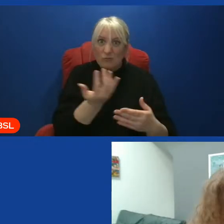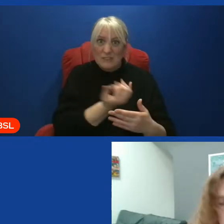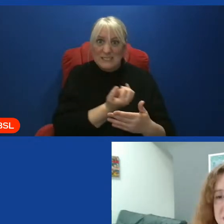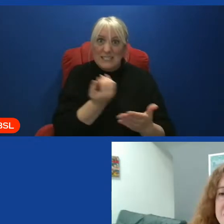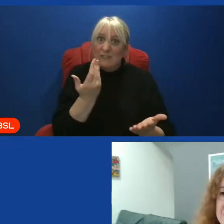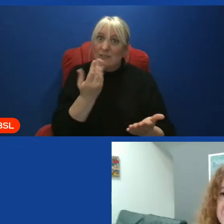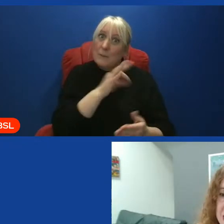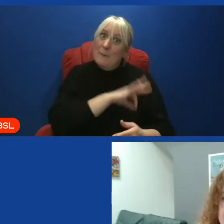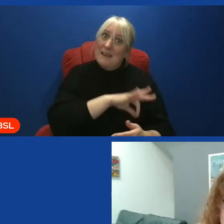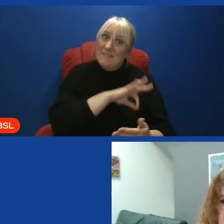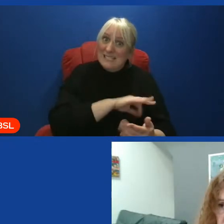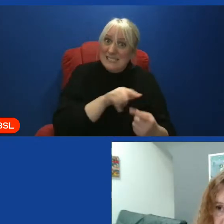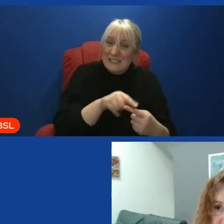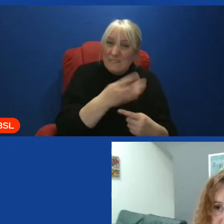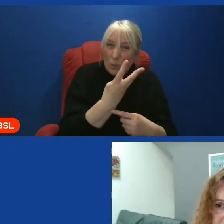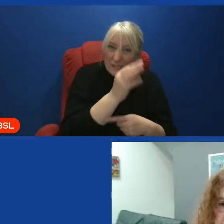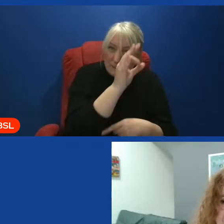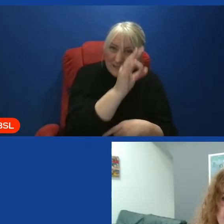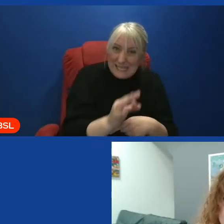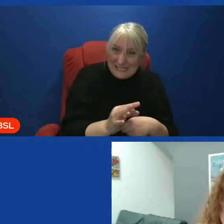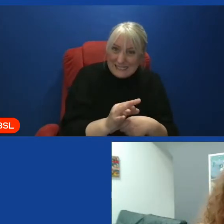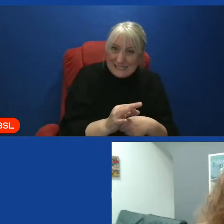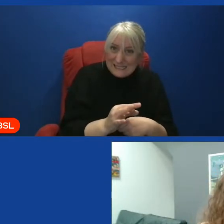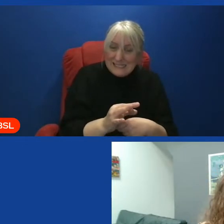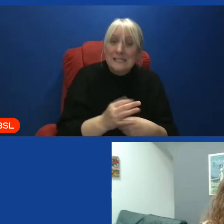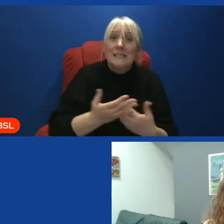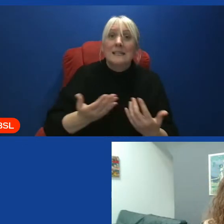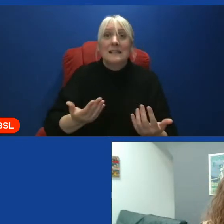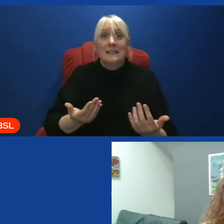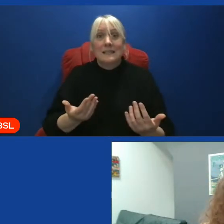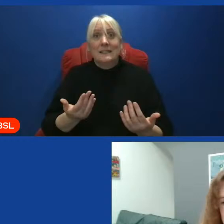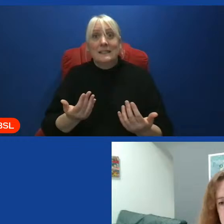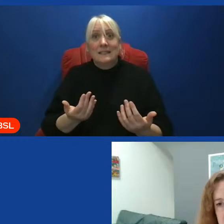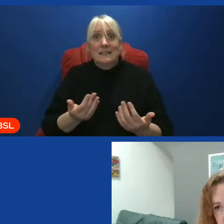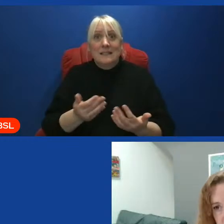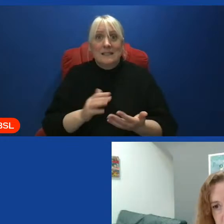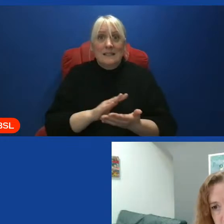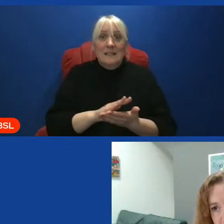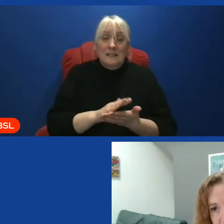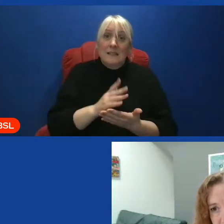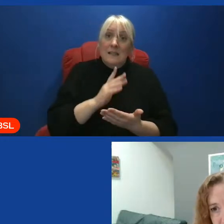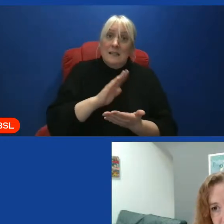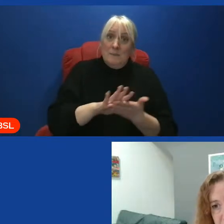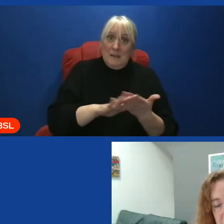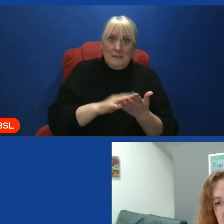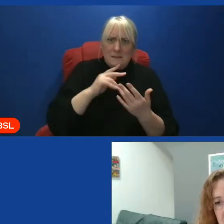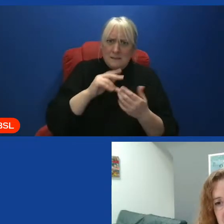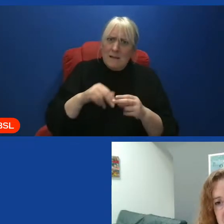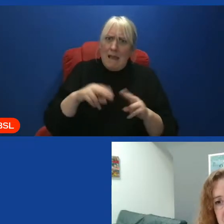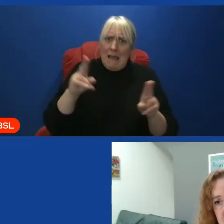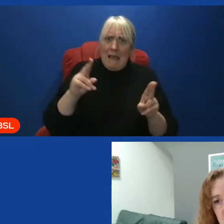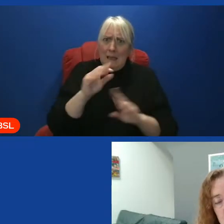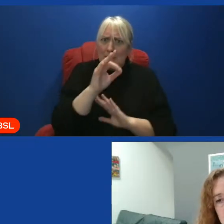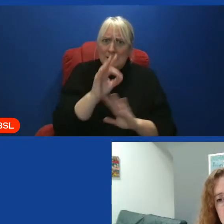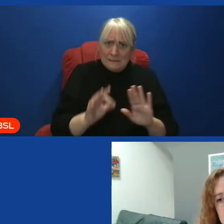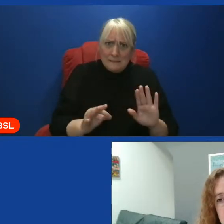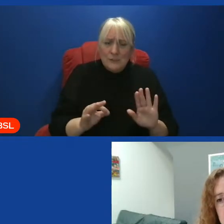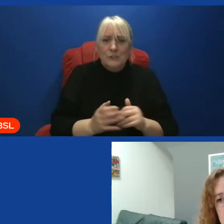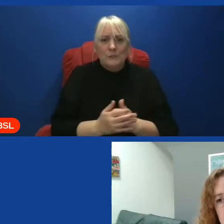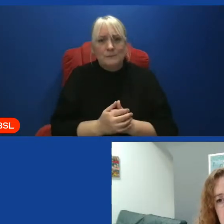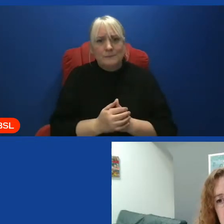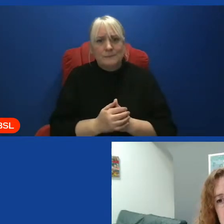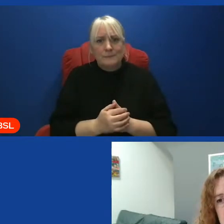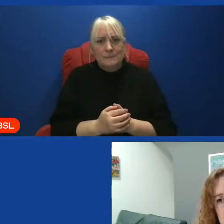which they process. That's a shocking statistic, but it's one that's very, very real in PCS. And of course,